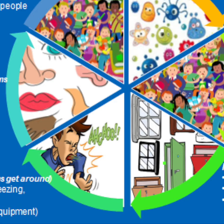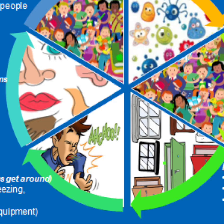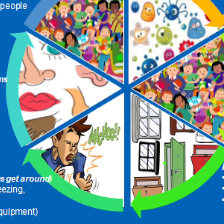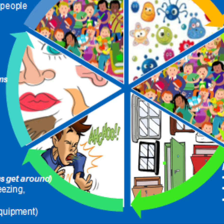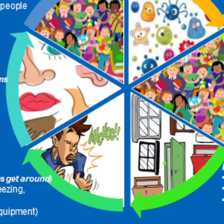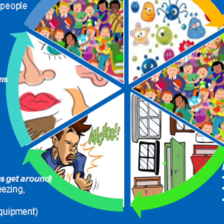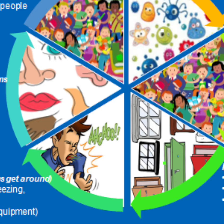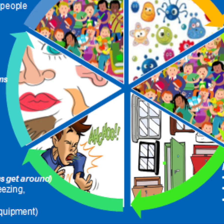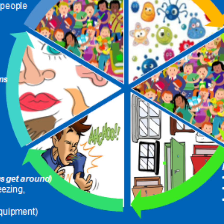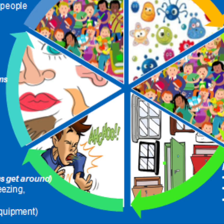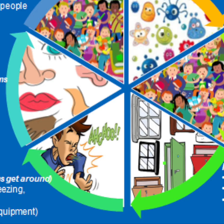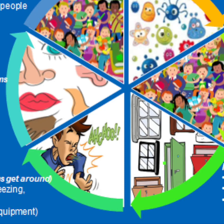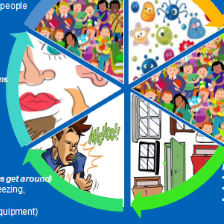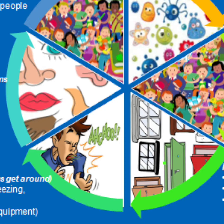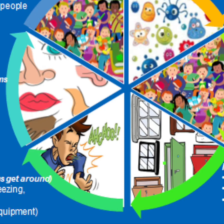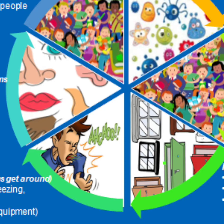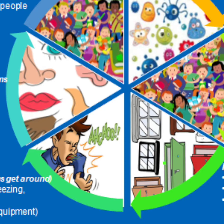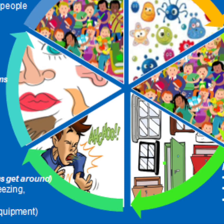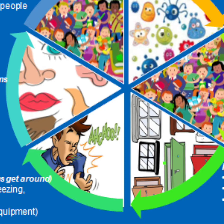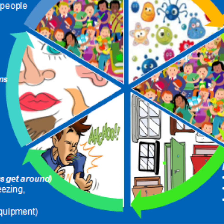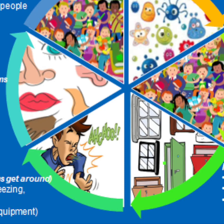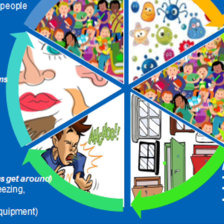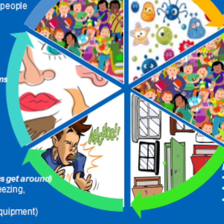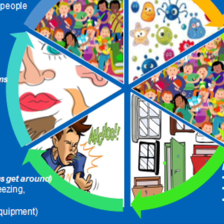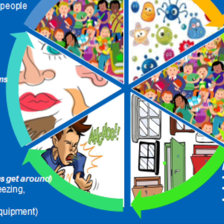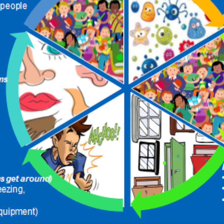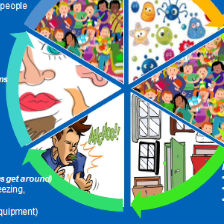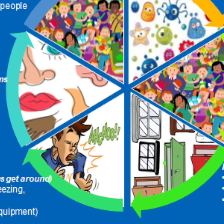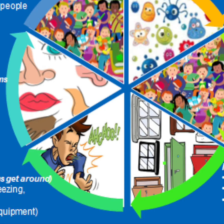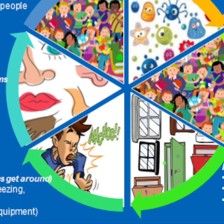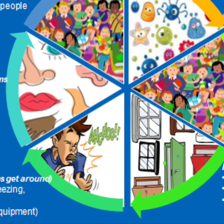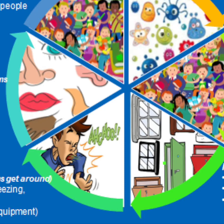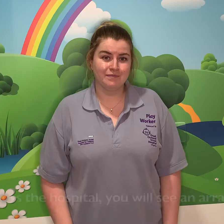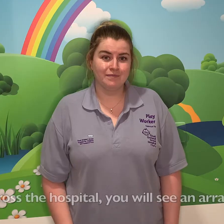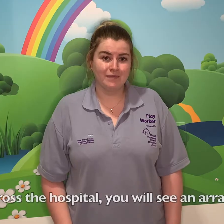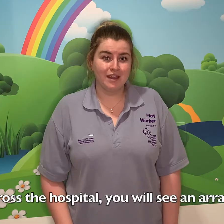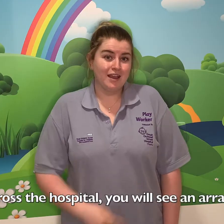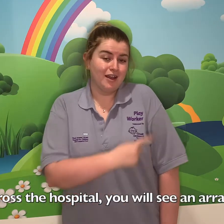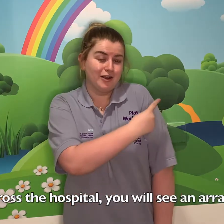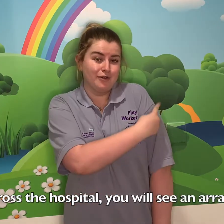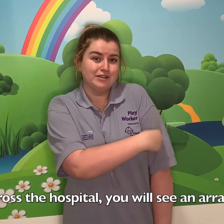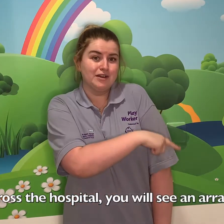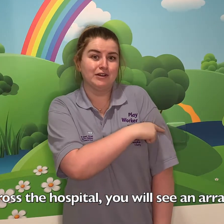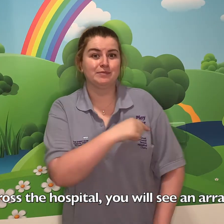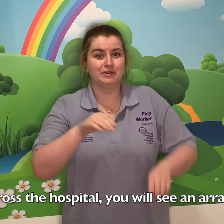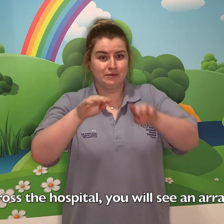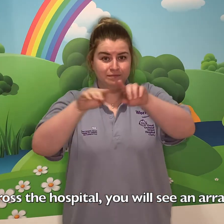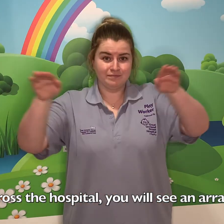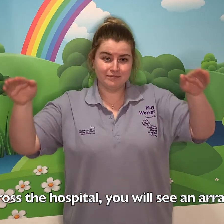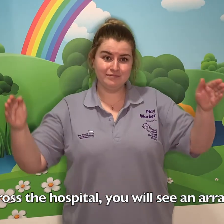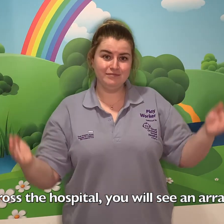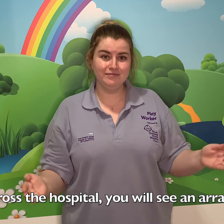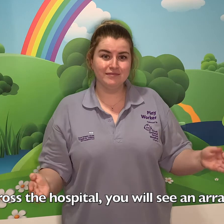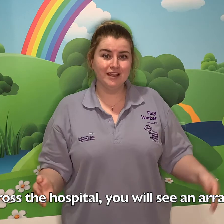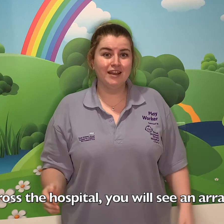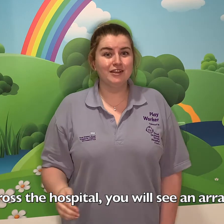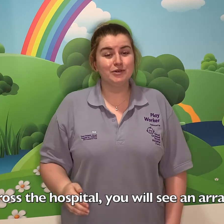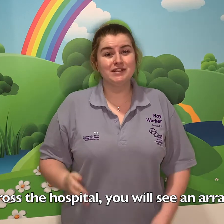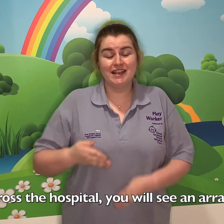on all the different parts of infection control. Across the hospital, you'll see an